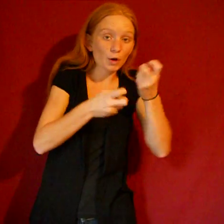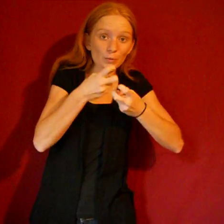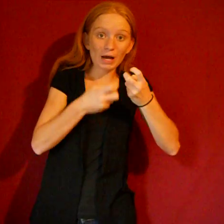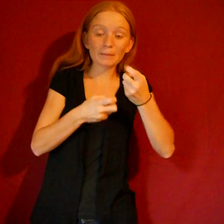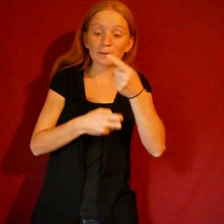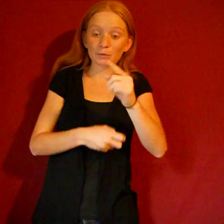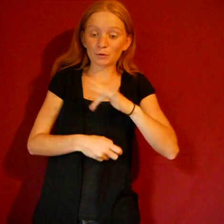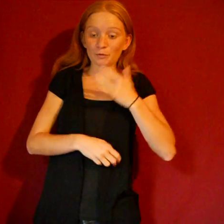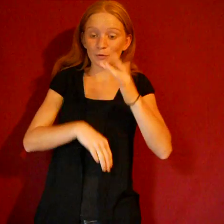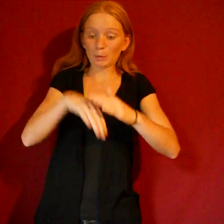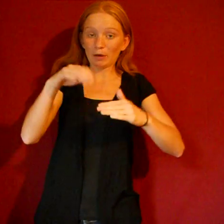now?